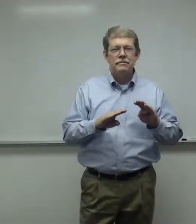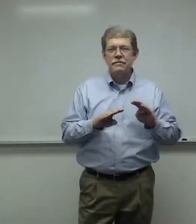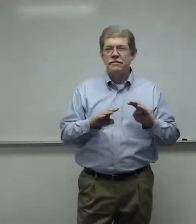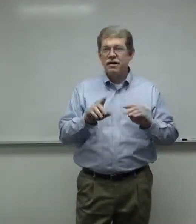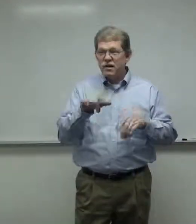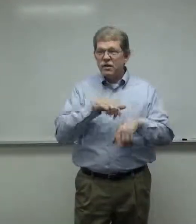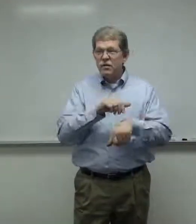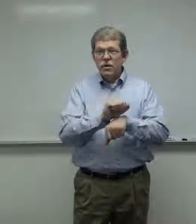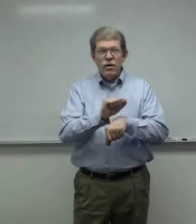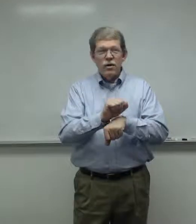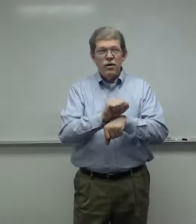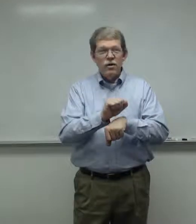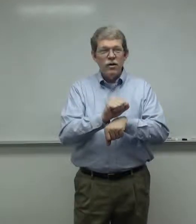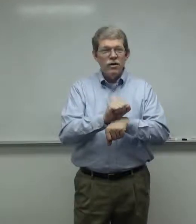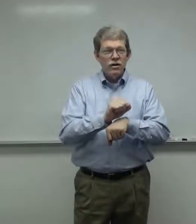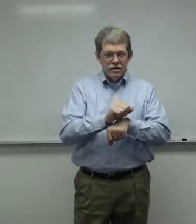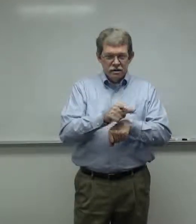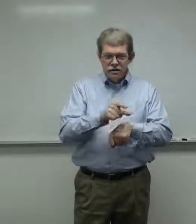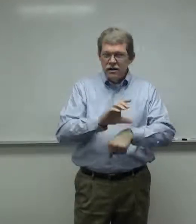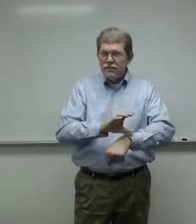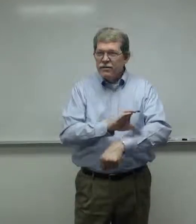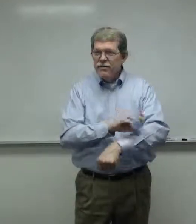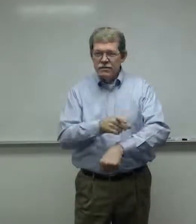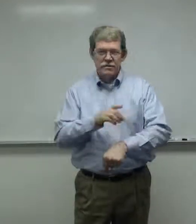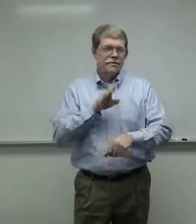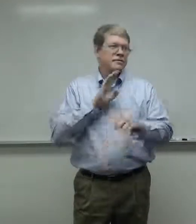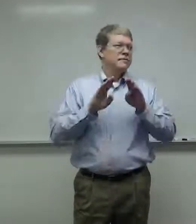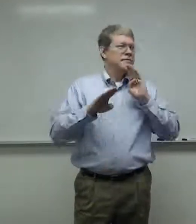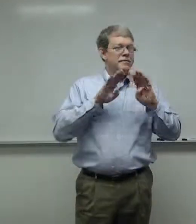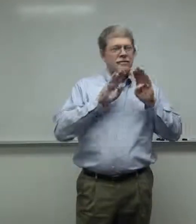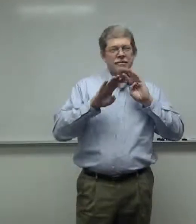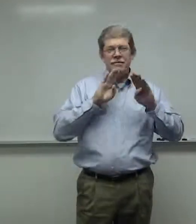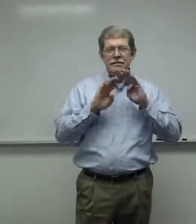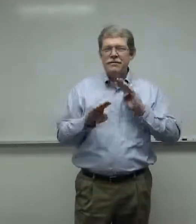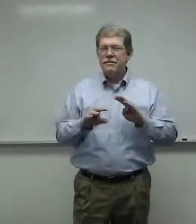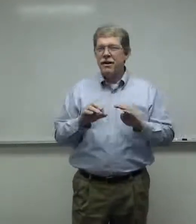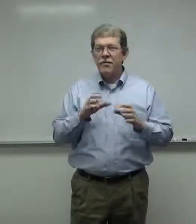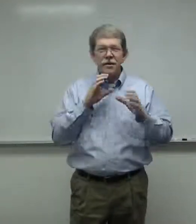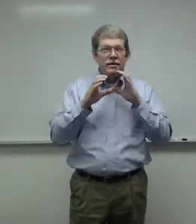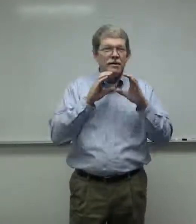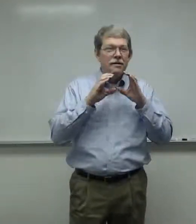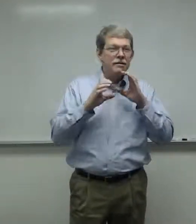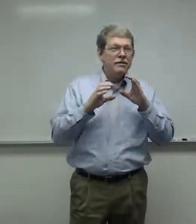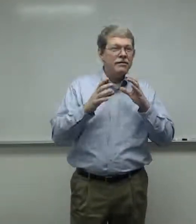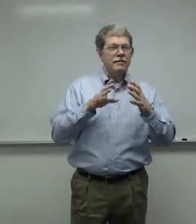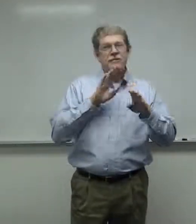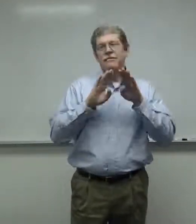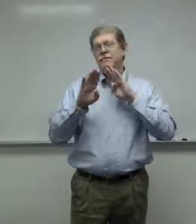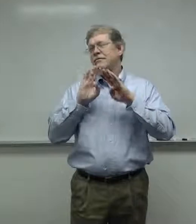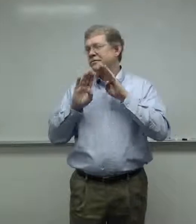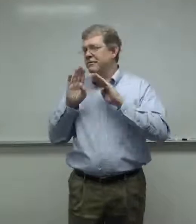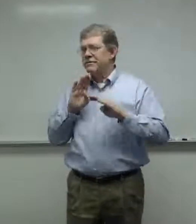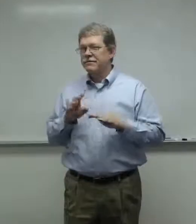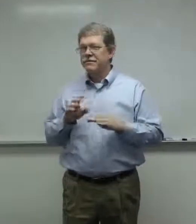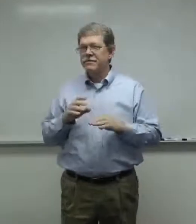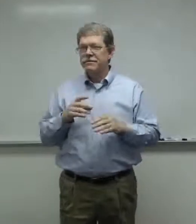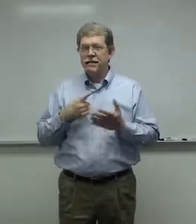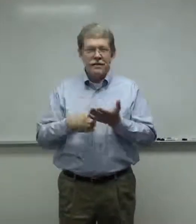walls. At work, the computer, or communication for me,